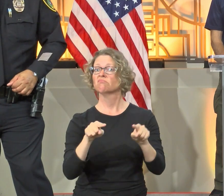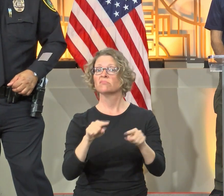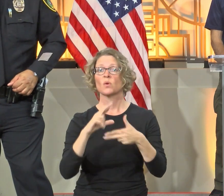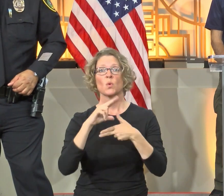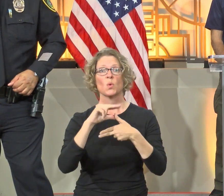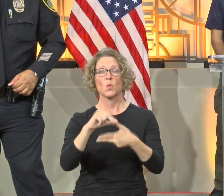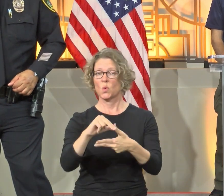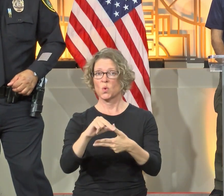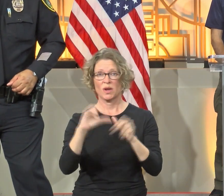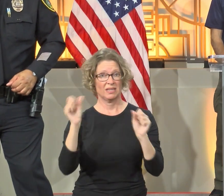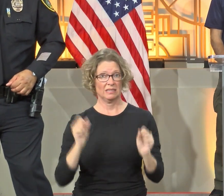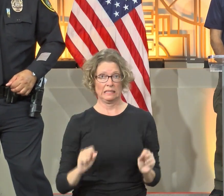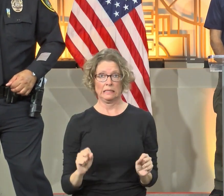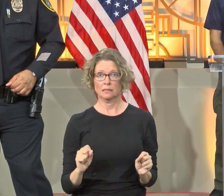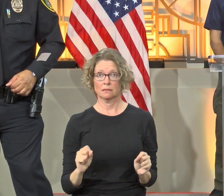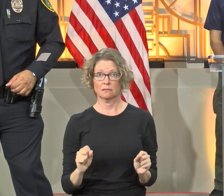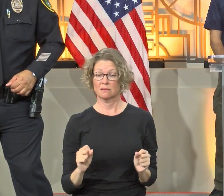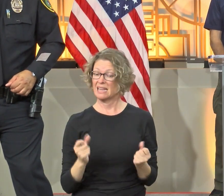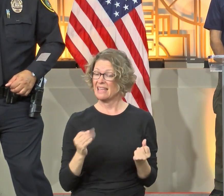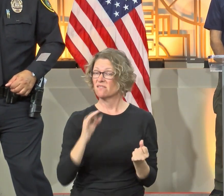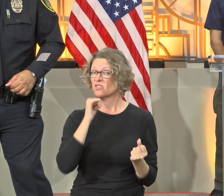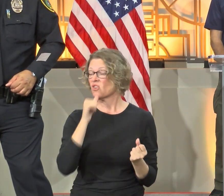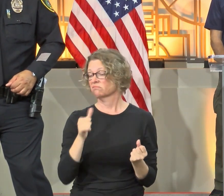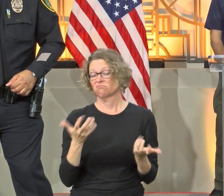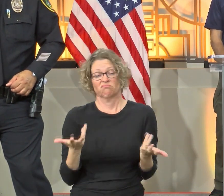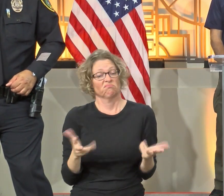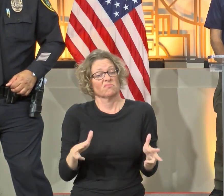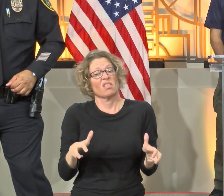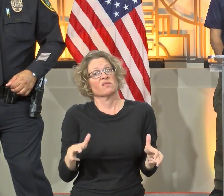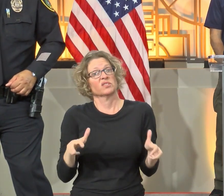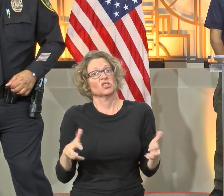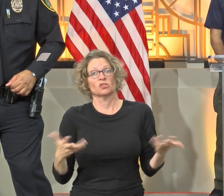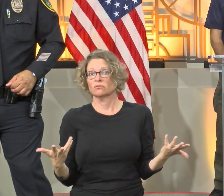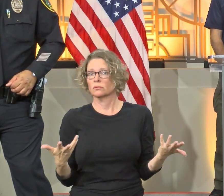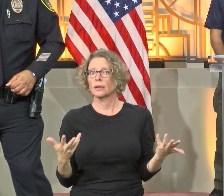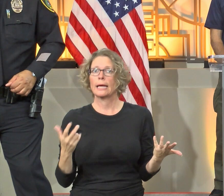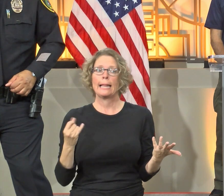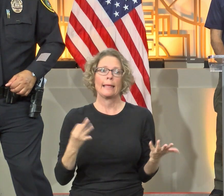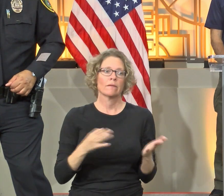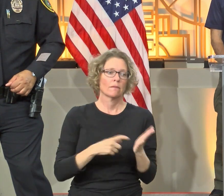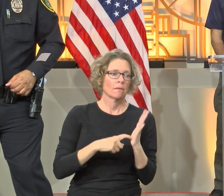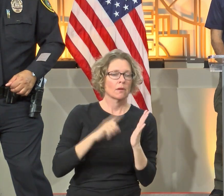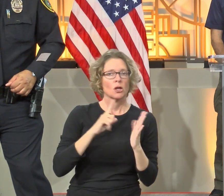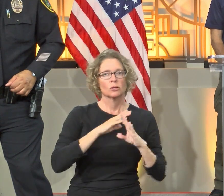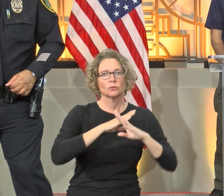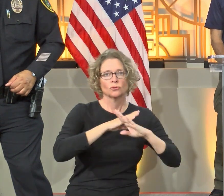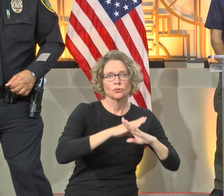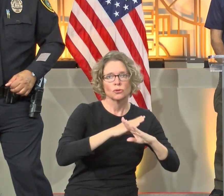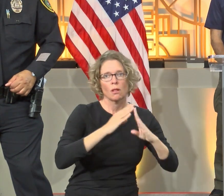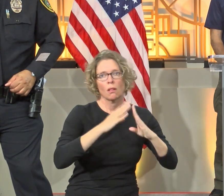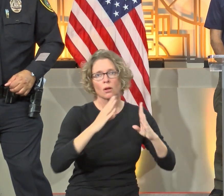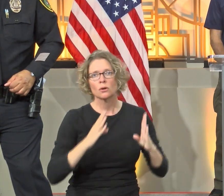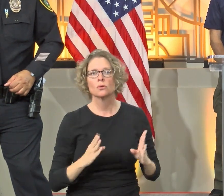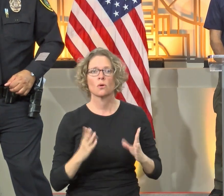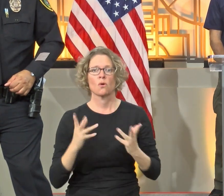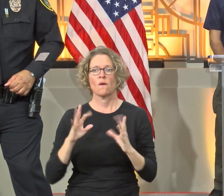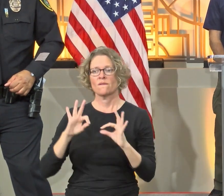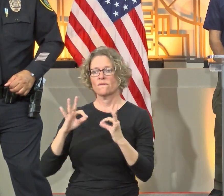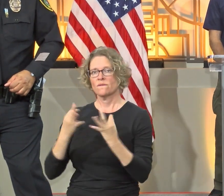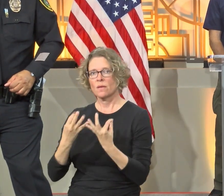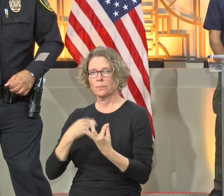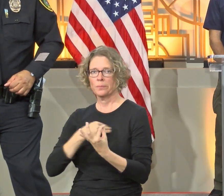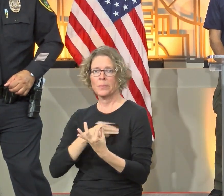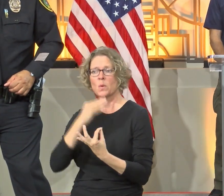on your part not to. And then you end up having to go to a shelter or go to other family members' homes or